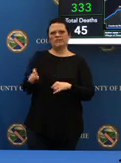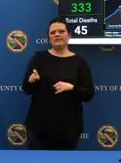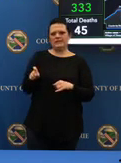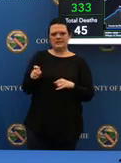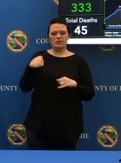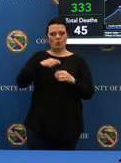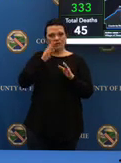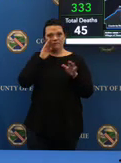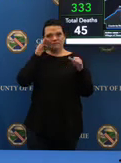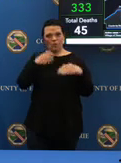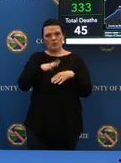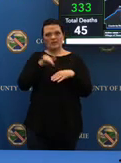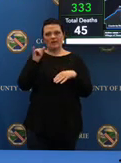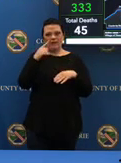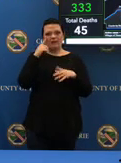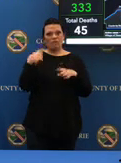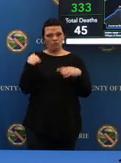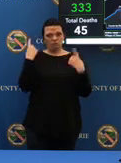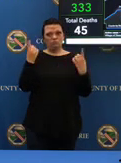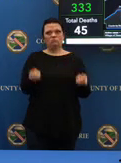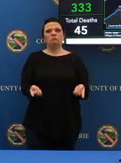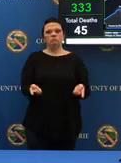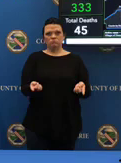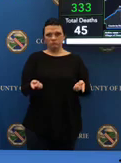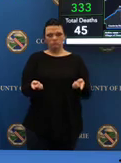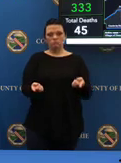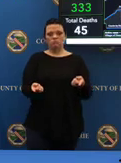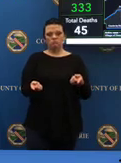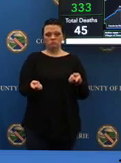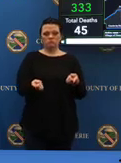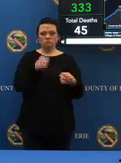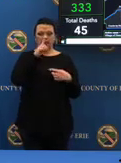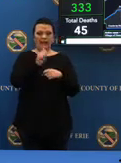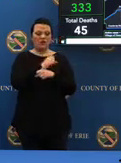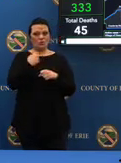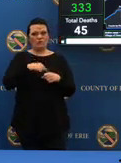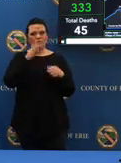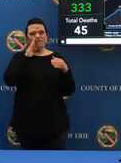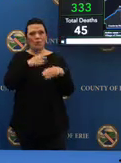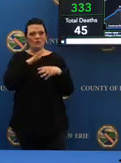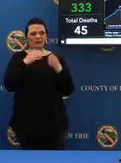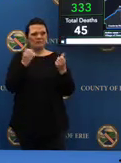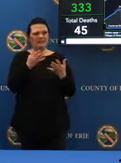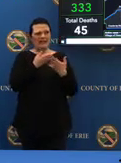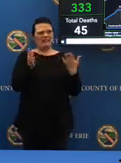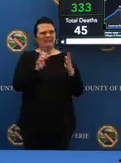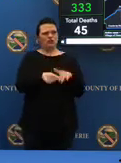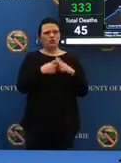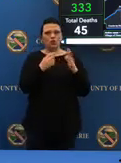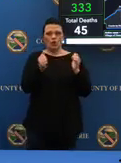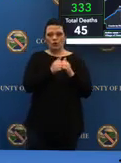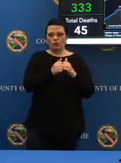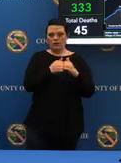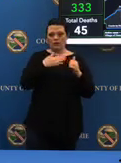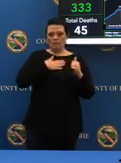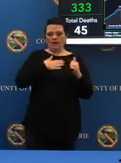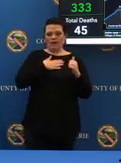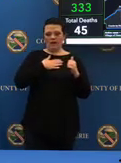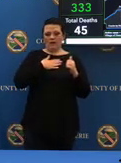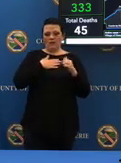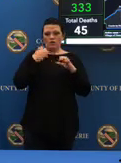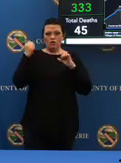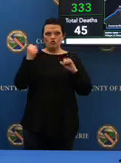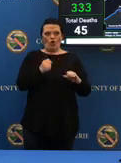that for quite some time now. We've been focusing on a number of things, starting out with my initiatives for a